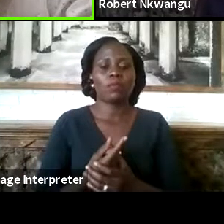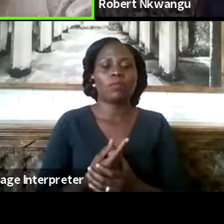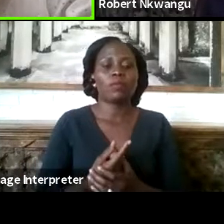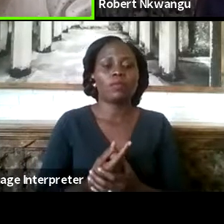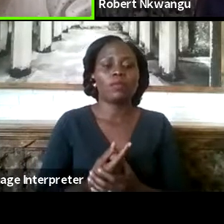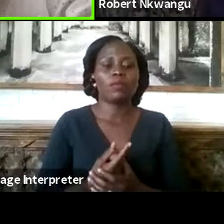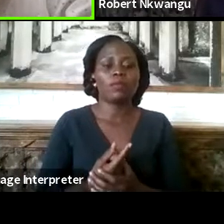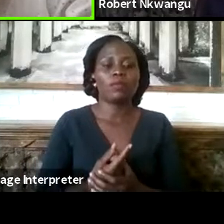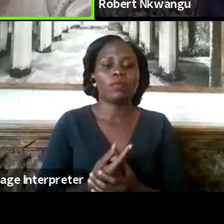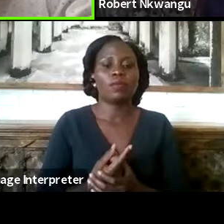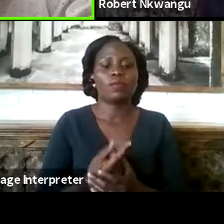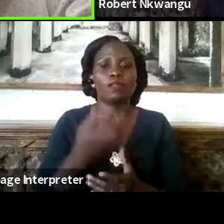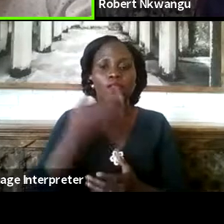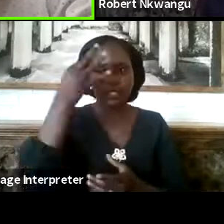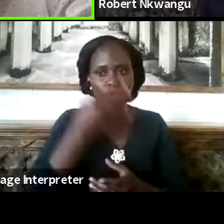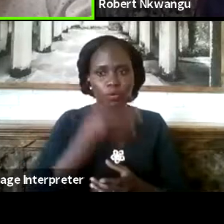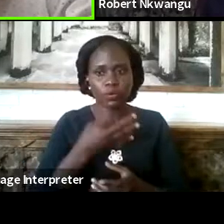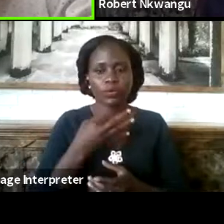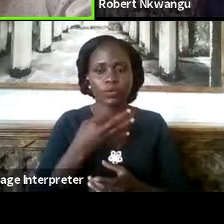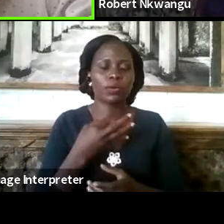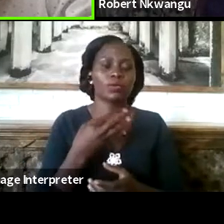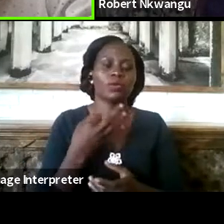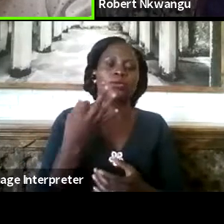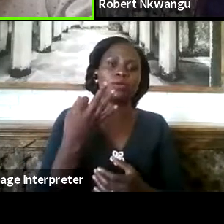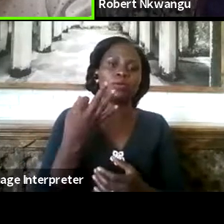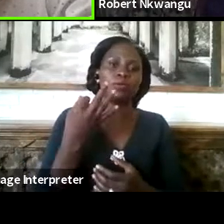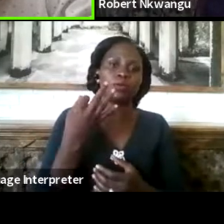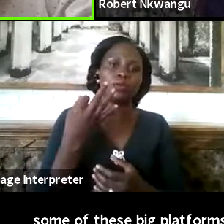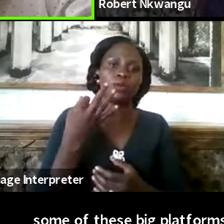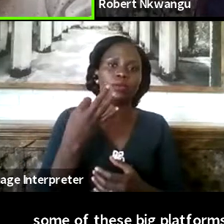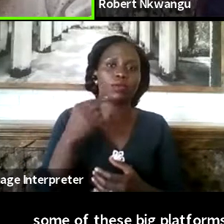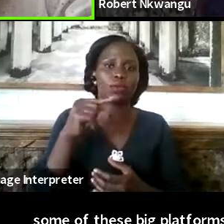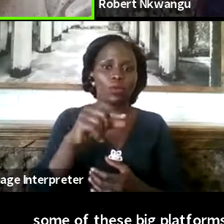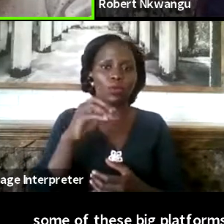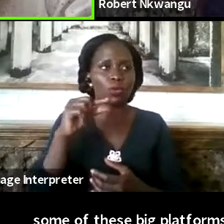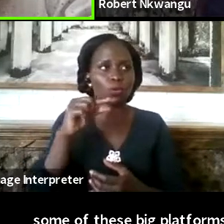Google, some of these platforms have really been